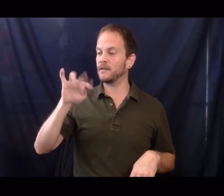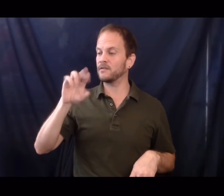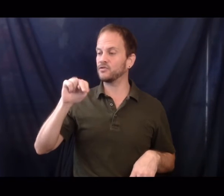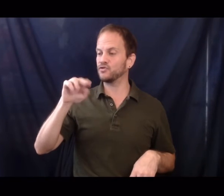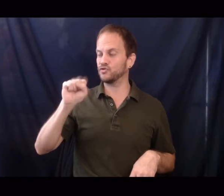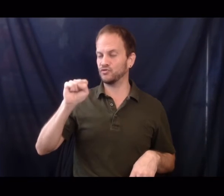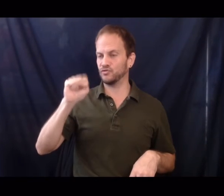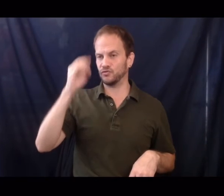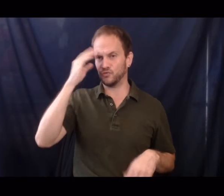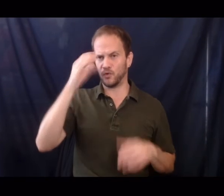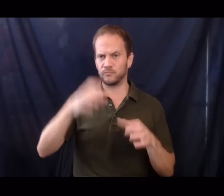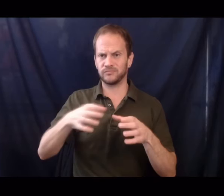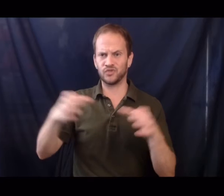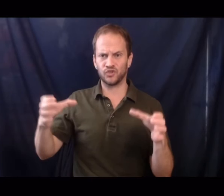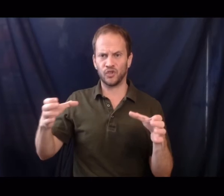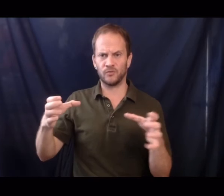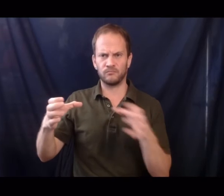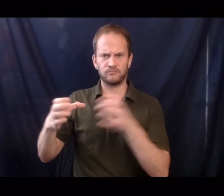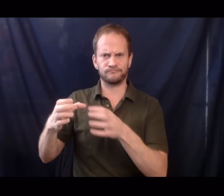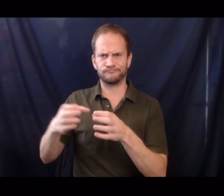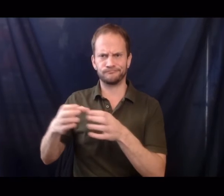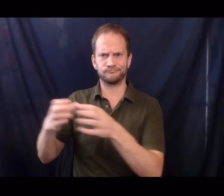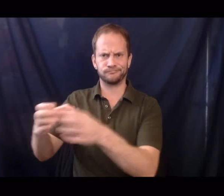They specifically did not want political parties